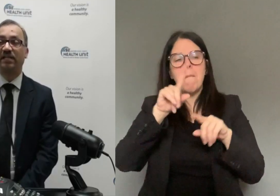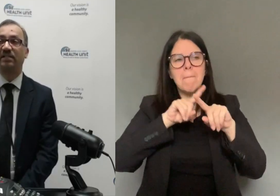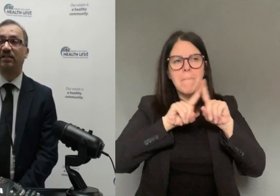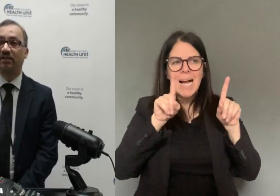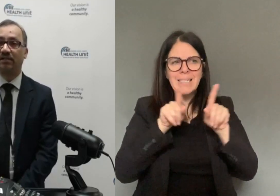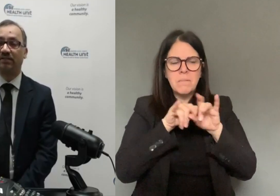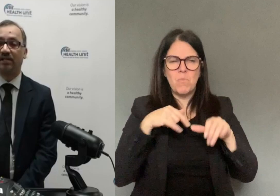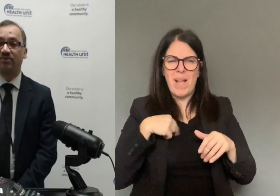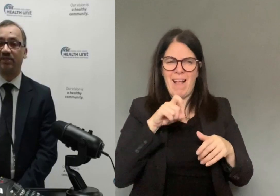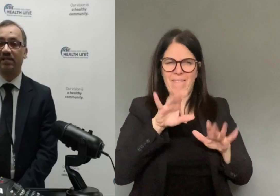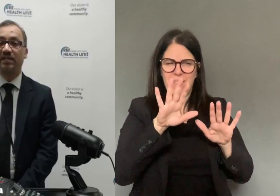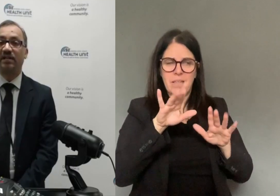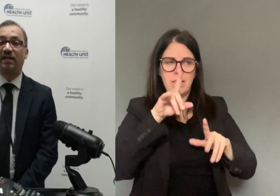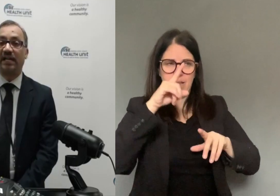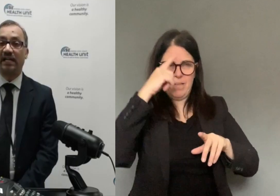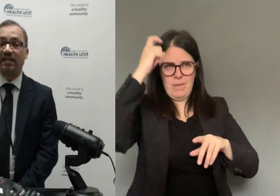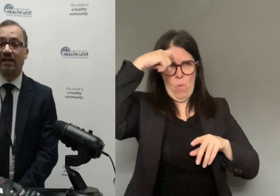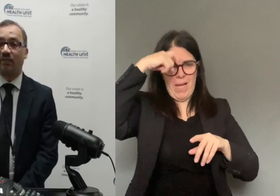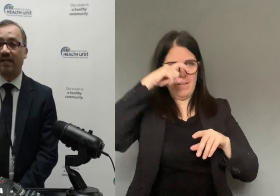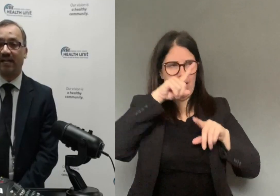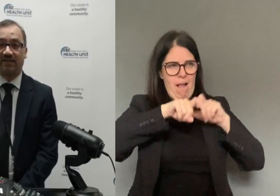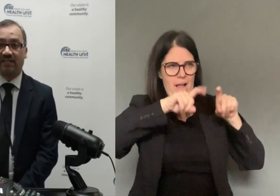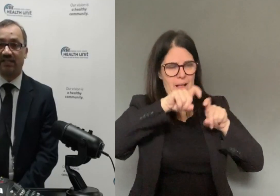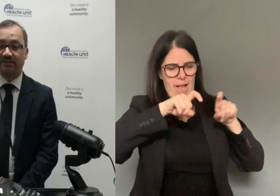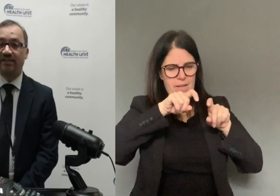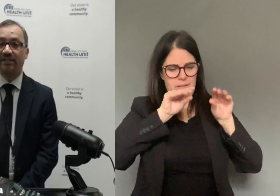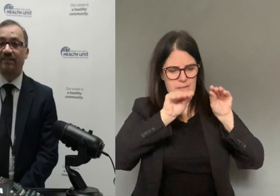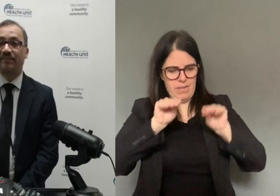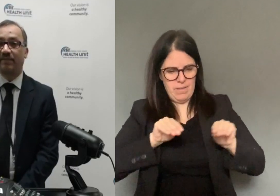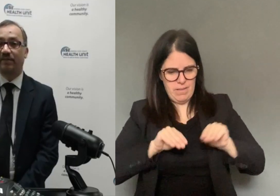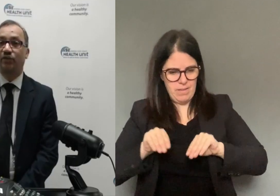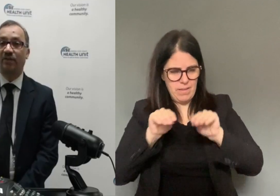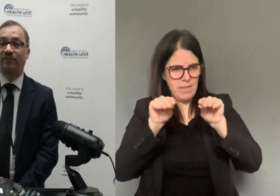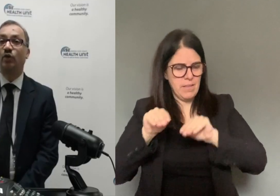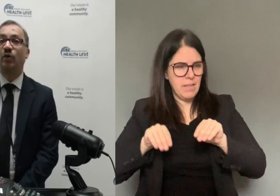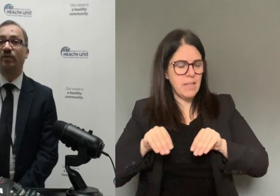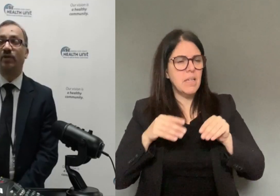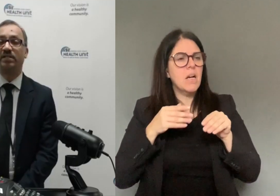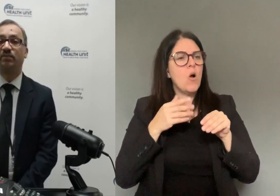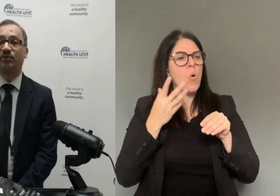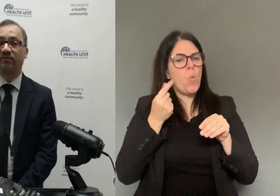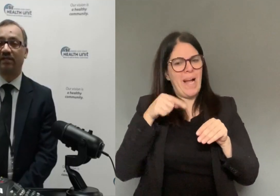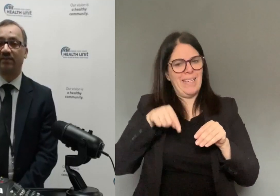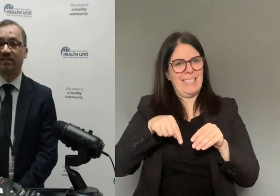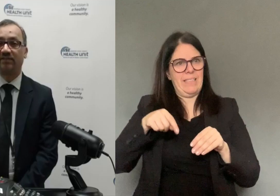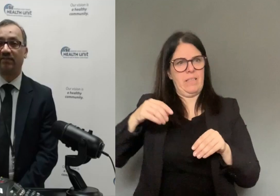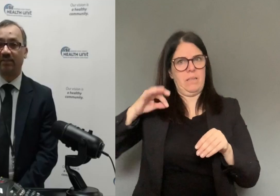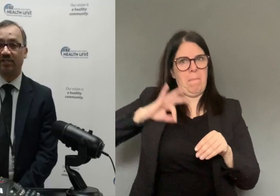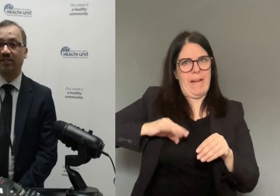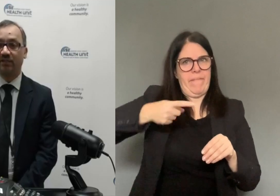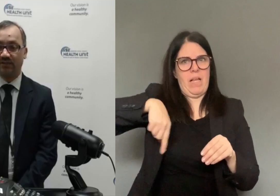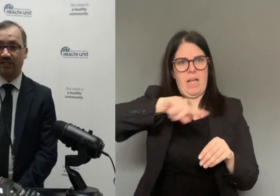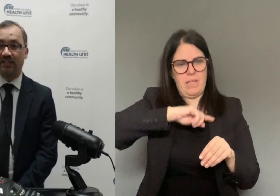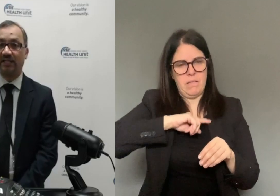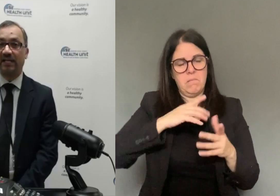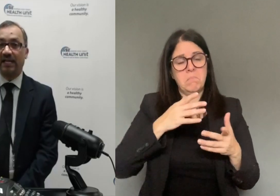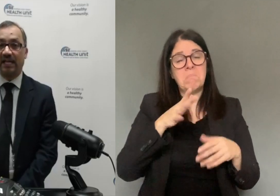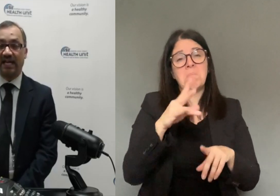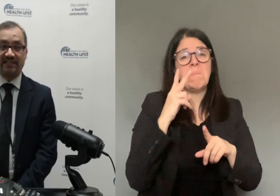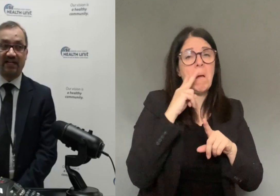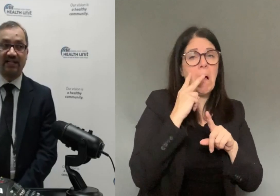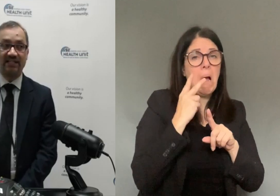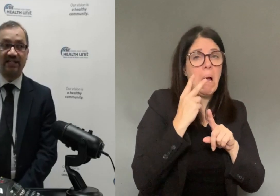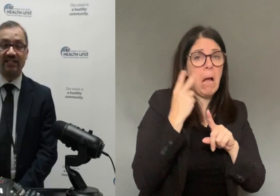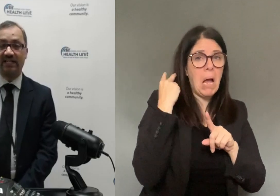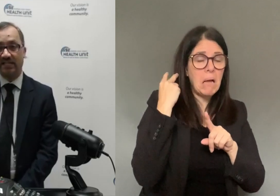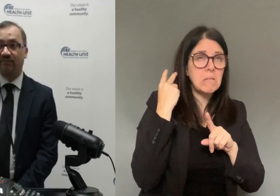for case and contact management. And when everything starts, you have to go with what is the most critical pieces of information that you need. As